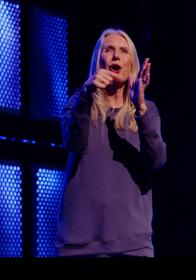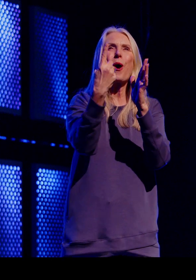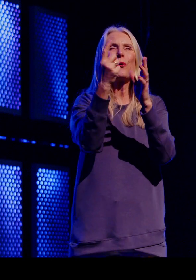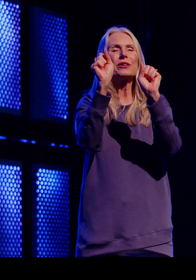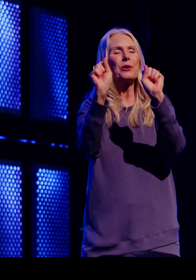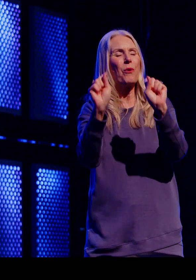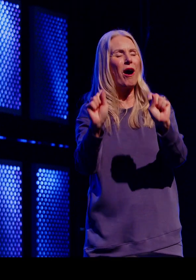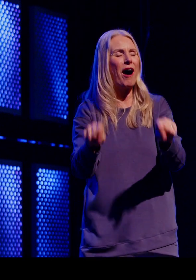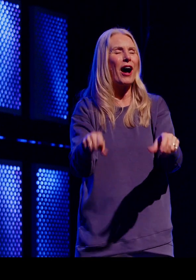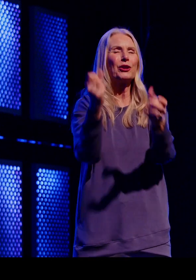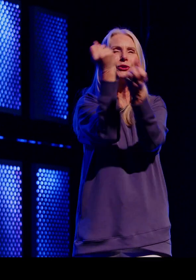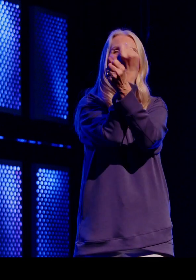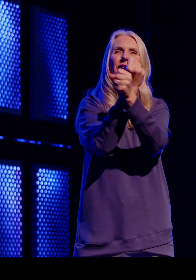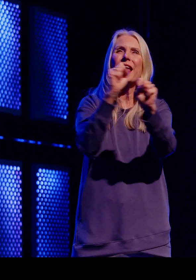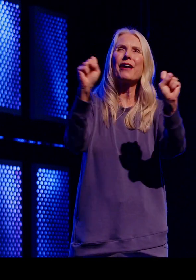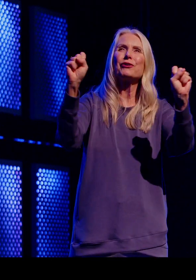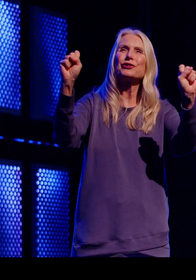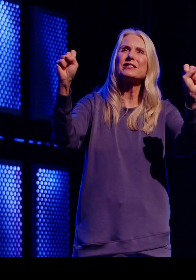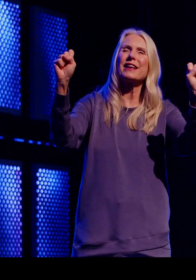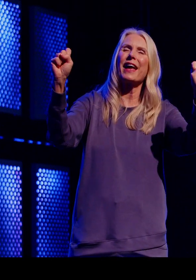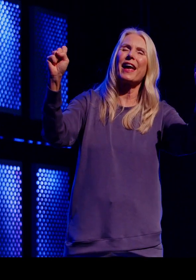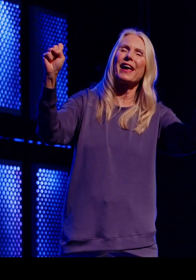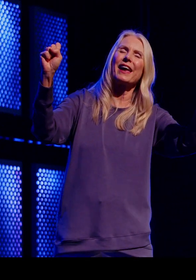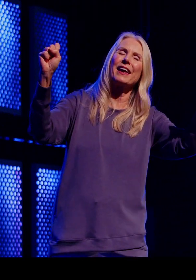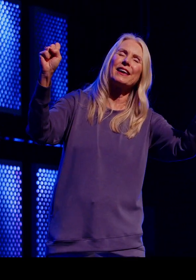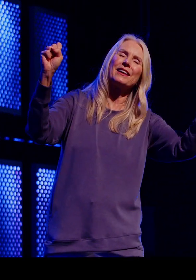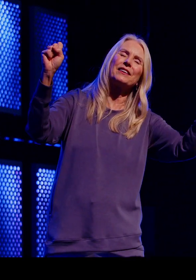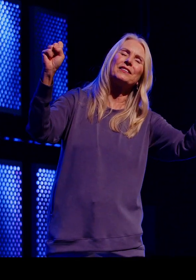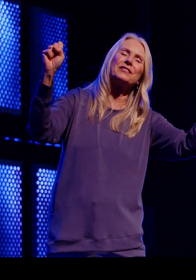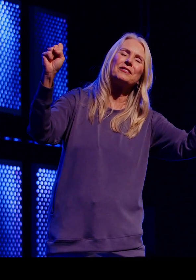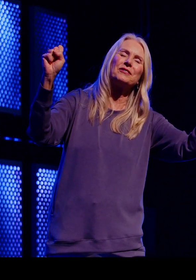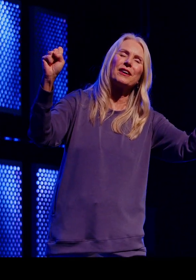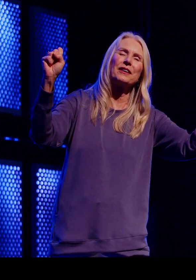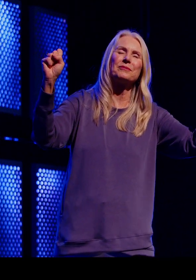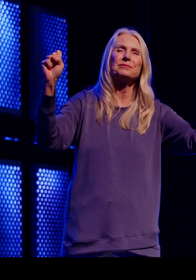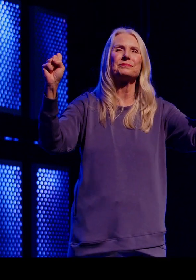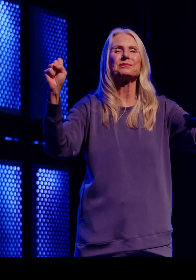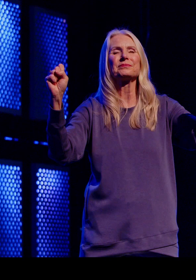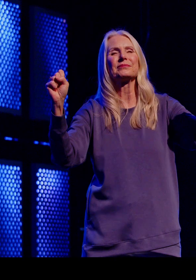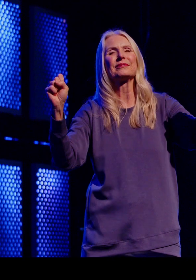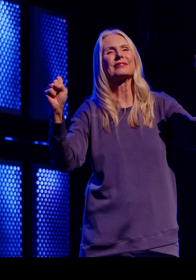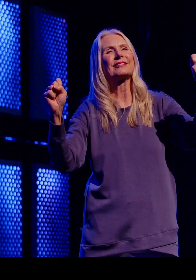Jesus, the only one who could ever save.